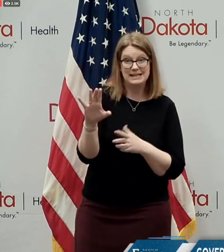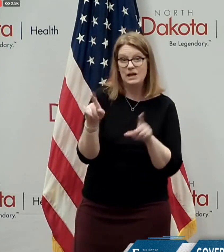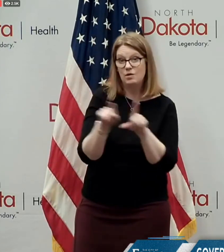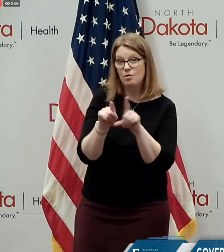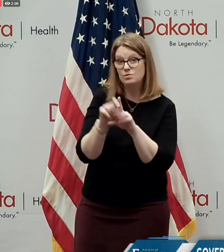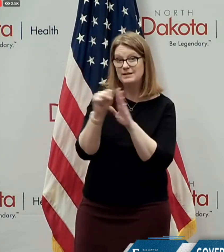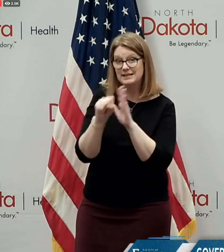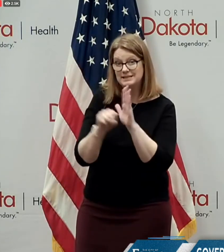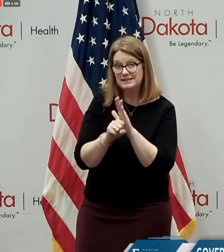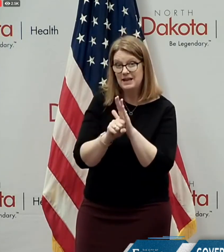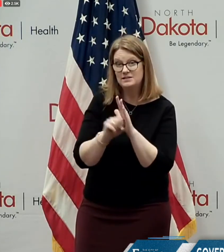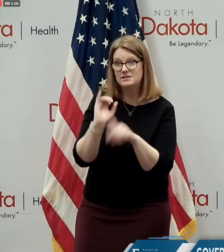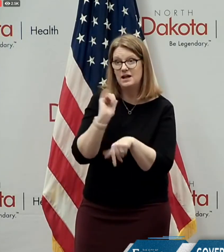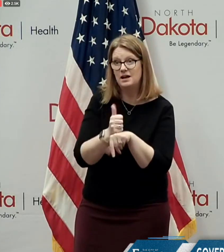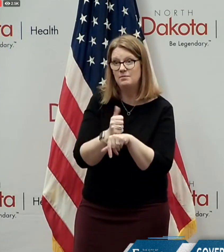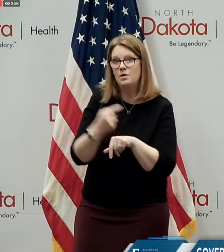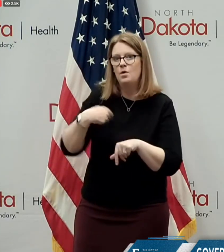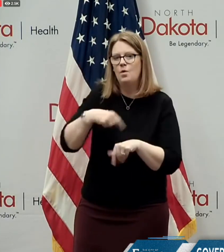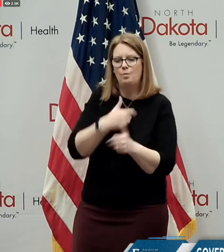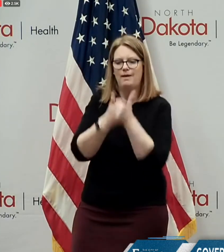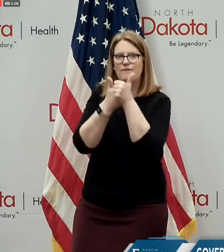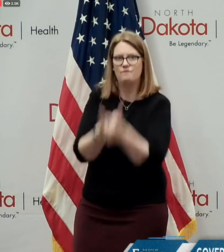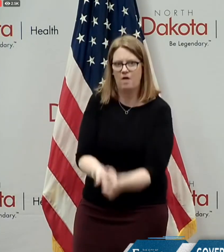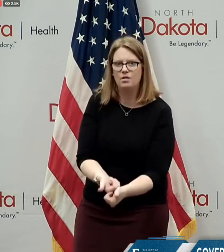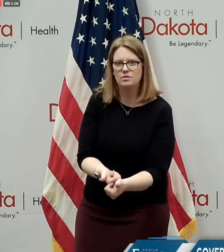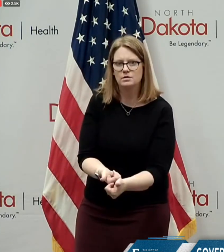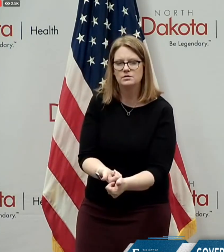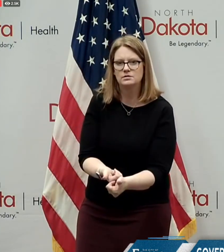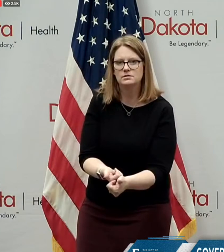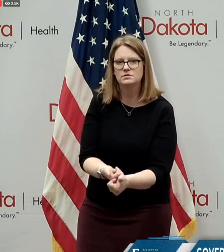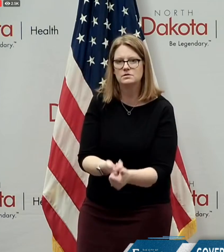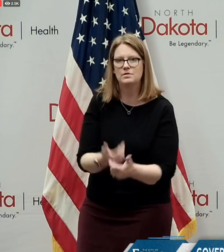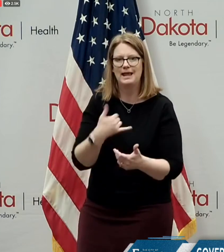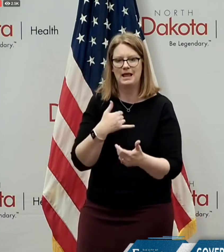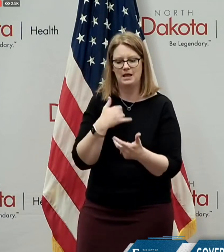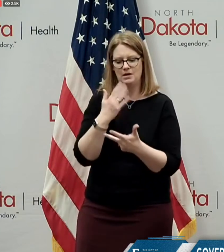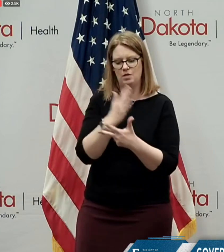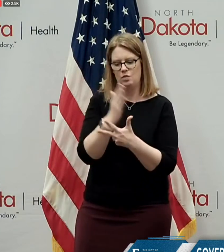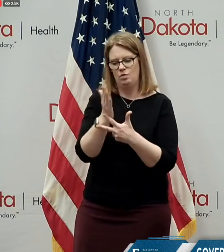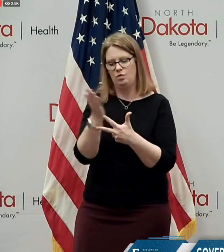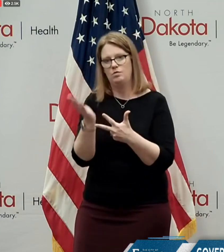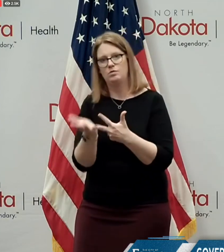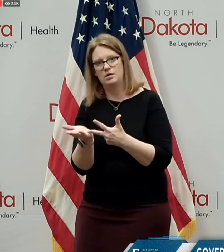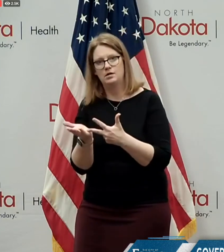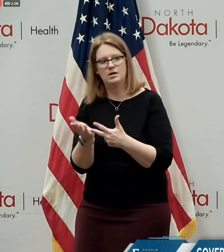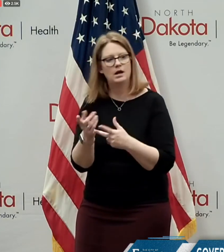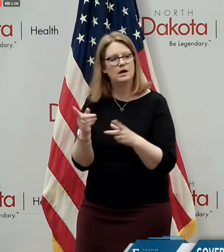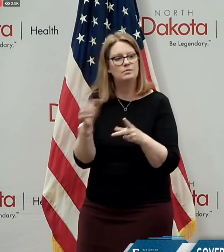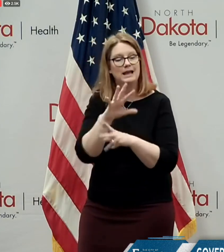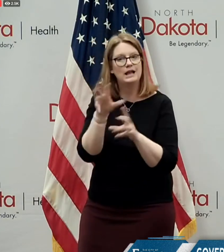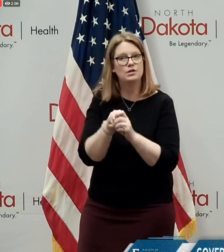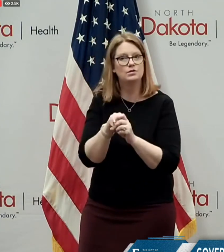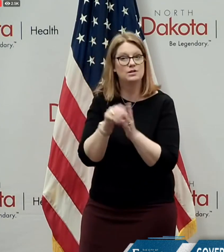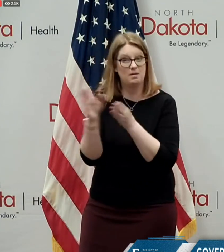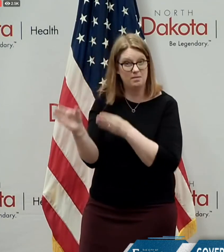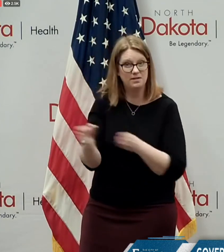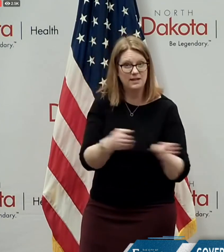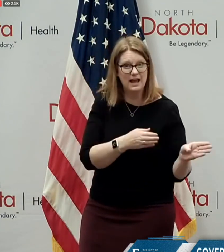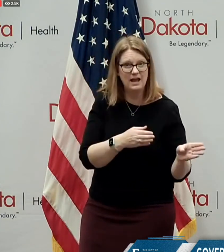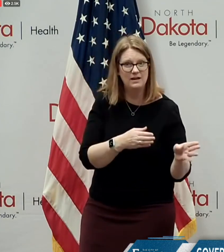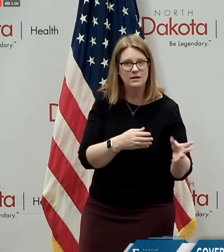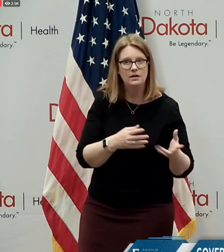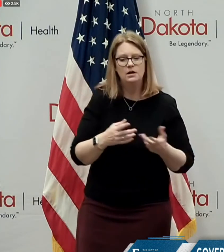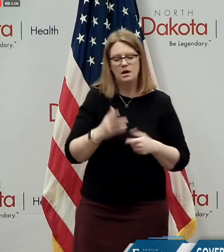what the states were doing, and we broke it down into 3 different phases, and also into our plan that also lined out of how we would